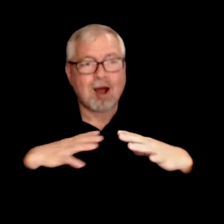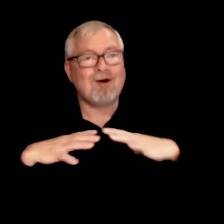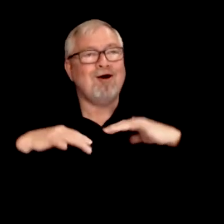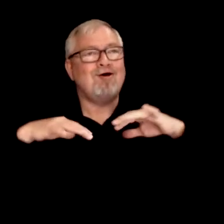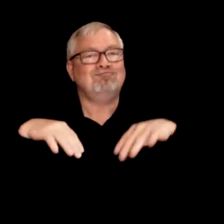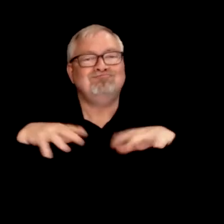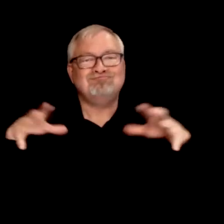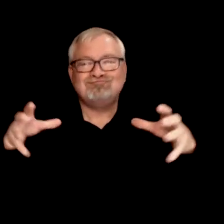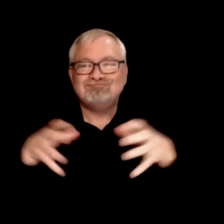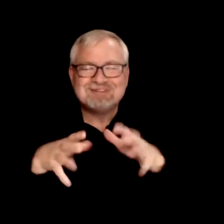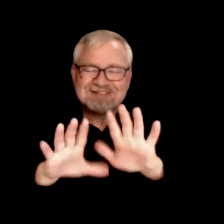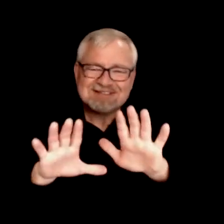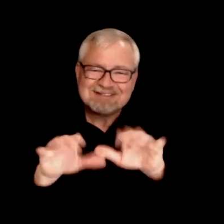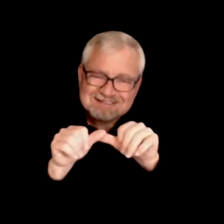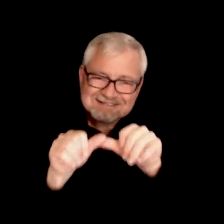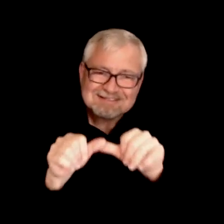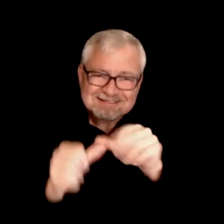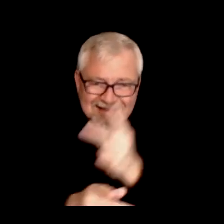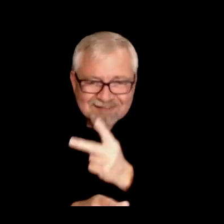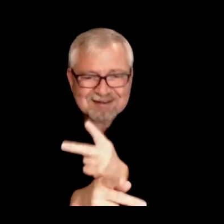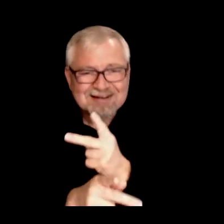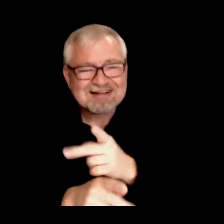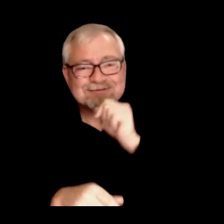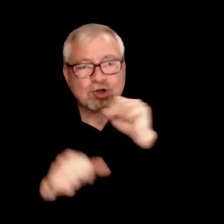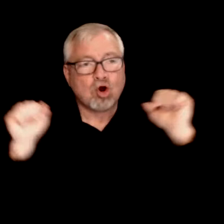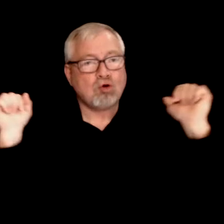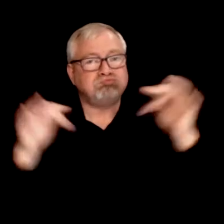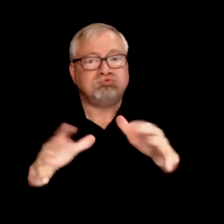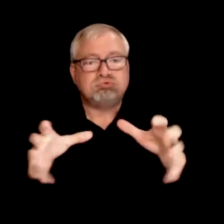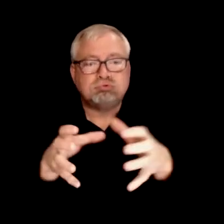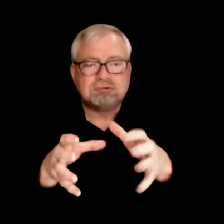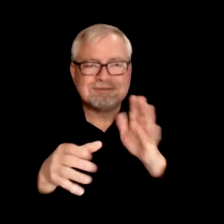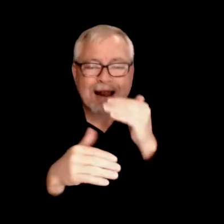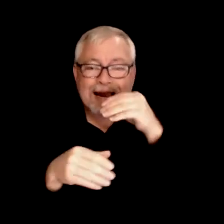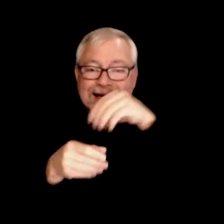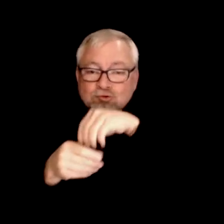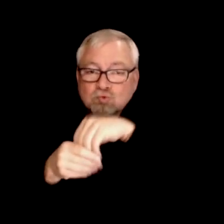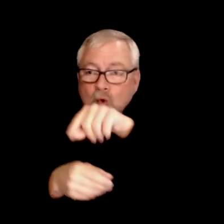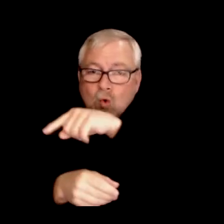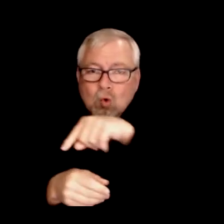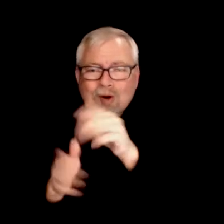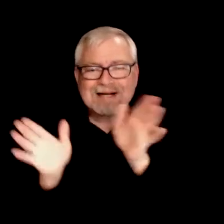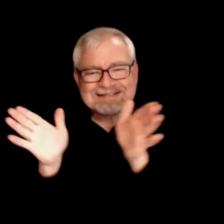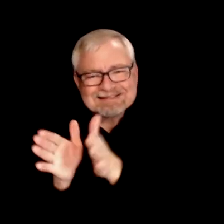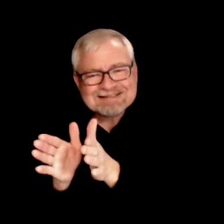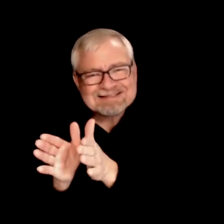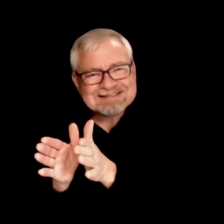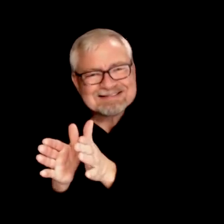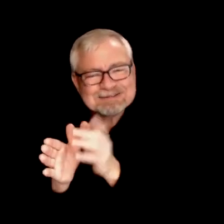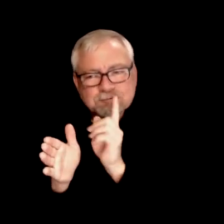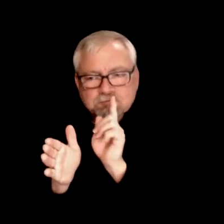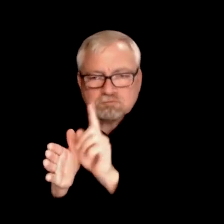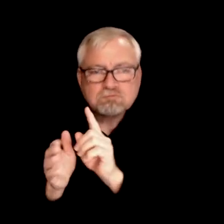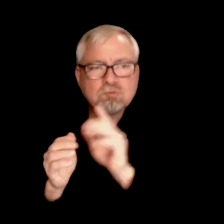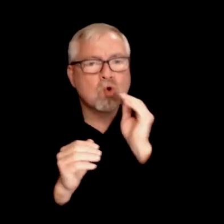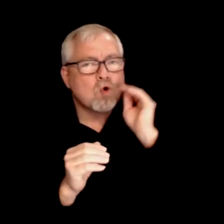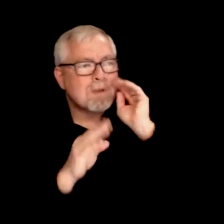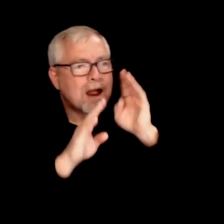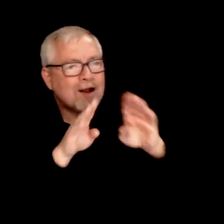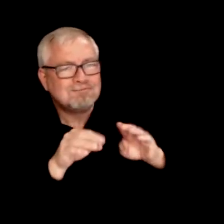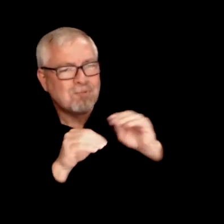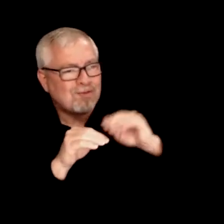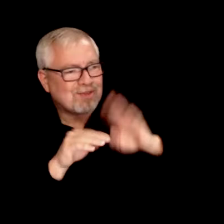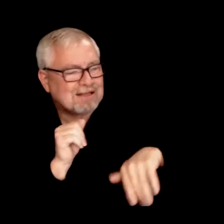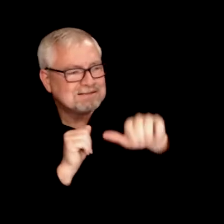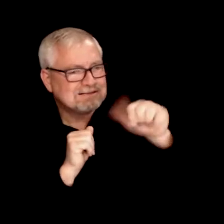gatherings and to limit indoor social gatherings to 2 households with no more than 10 people, and try to maintain